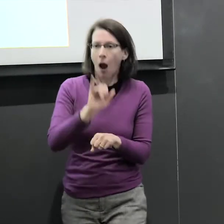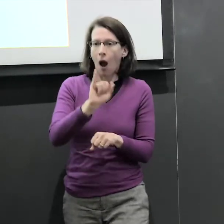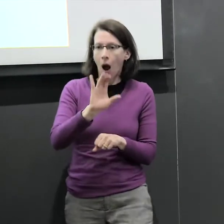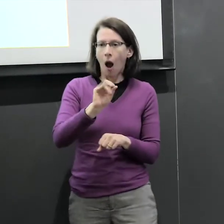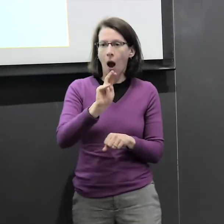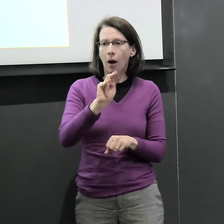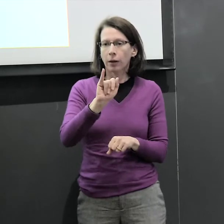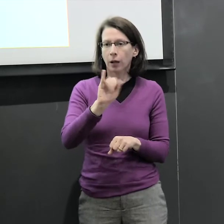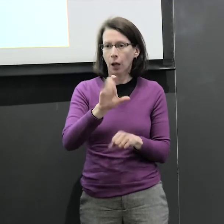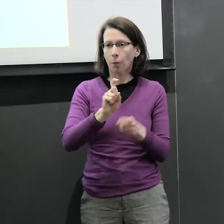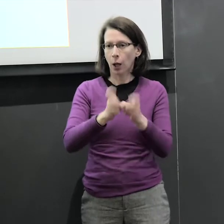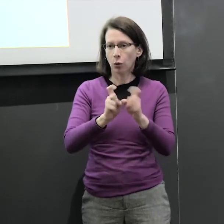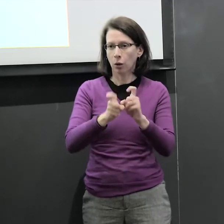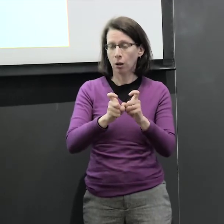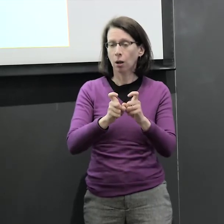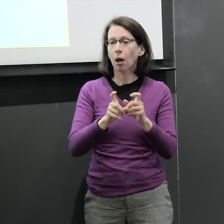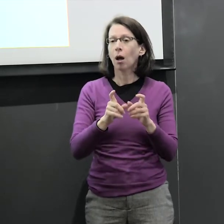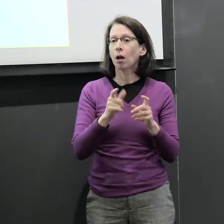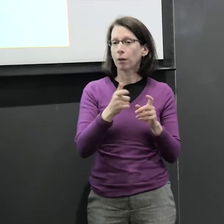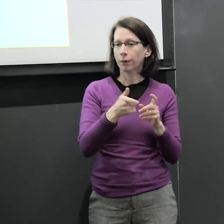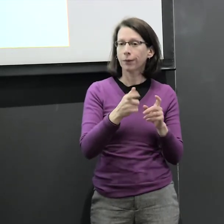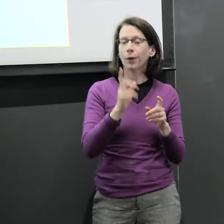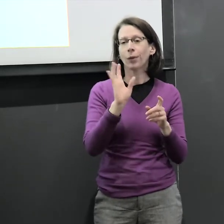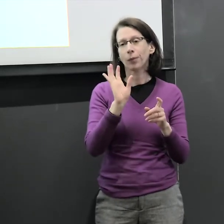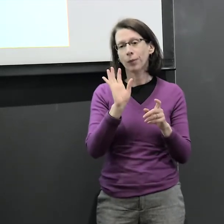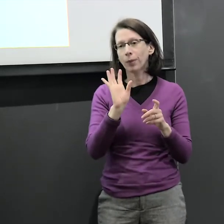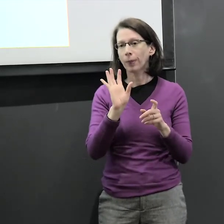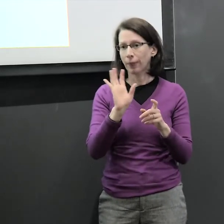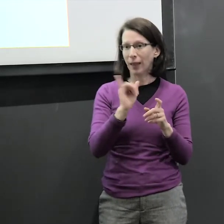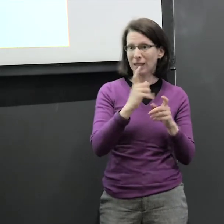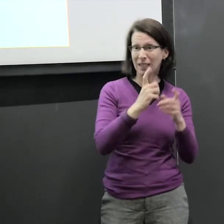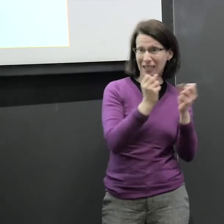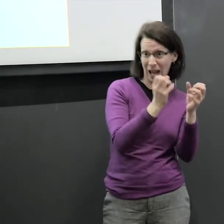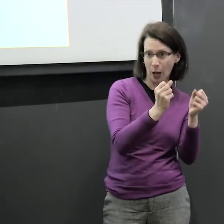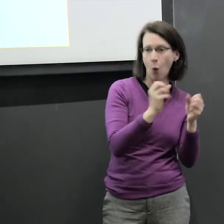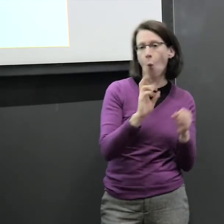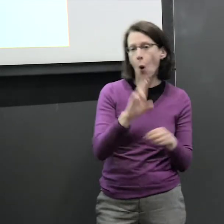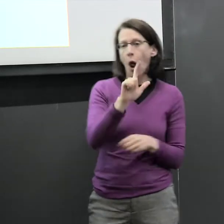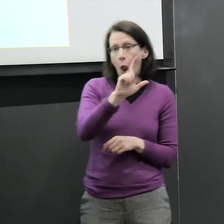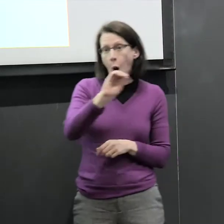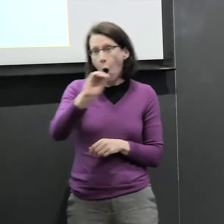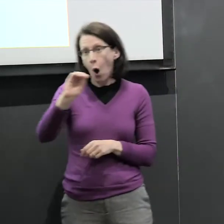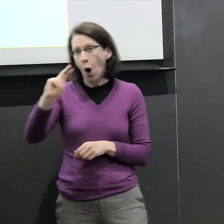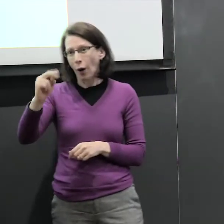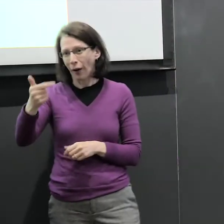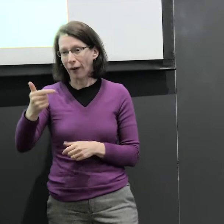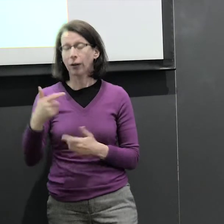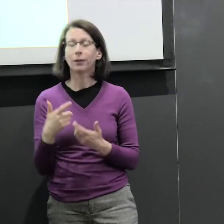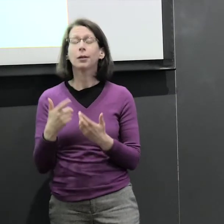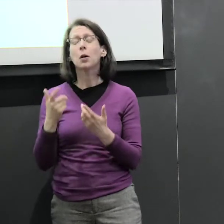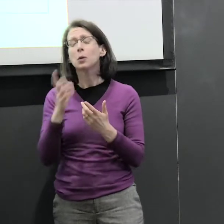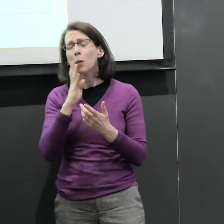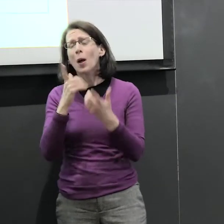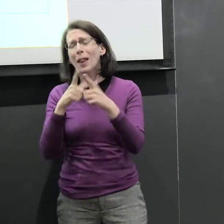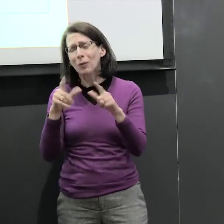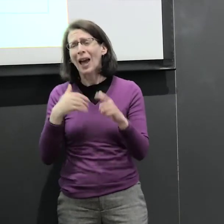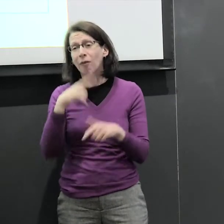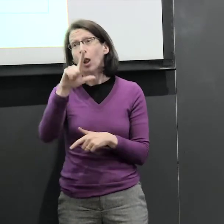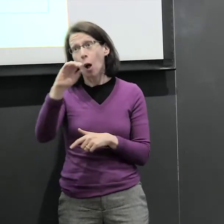have iconic modulations in spoken language, but they're super limited. There are things like long. You have tons of iconic